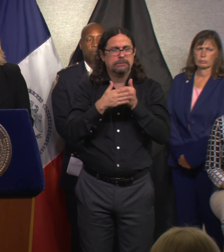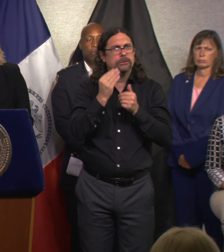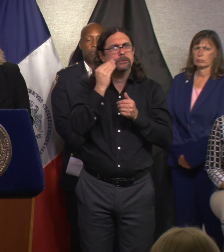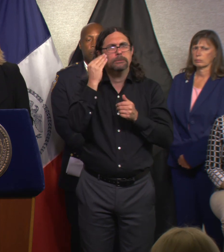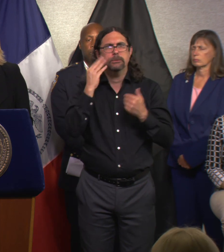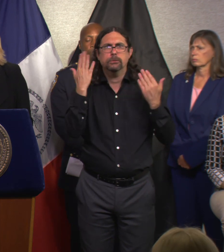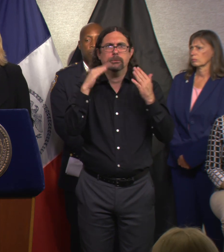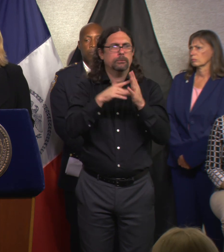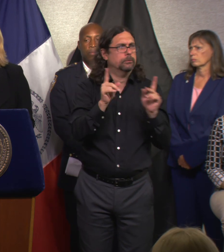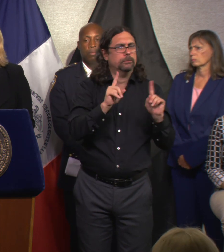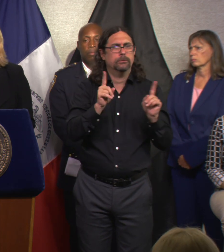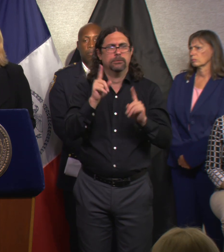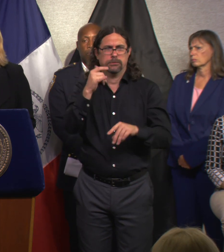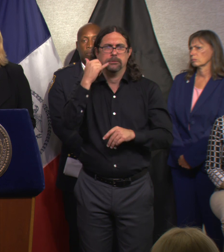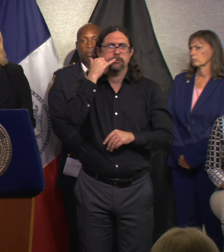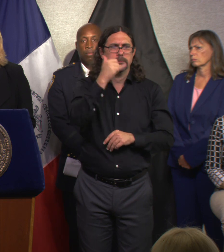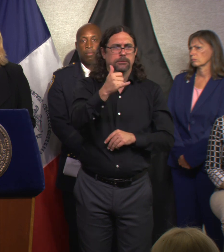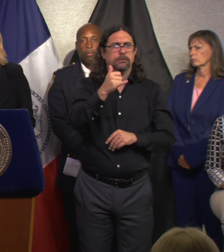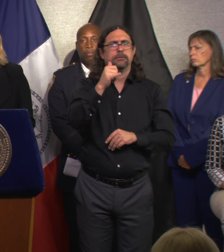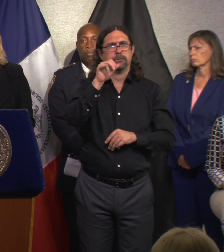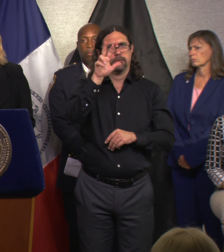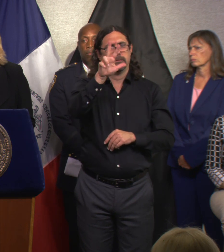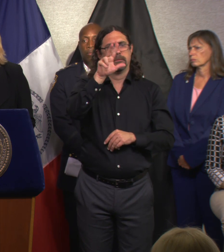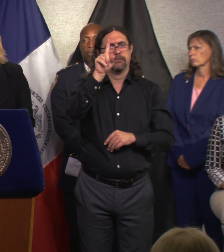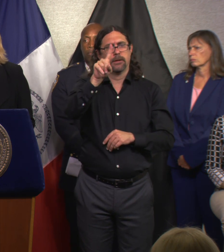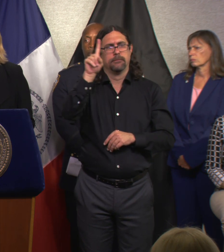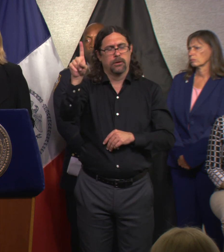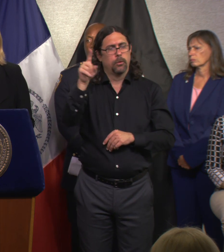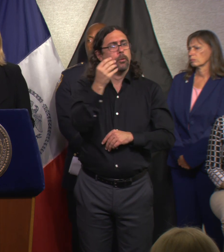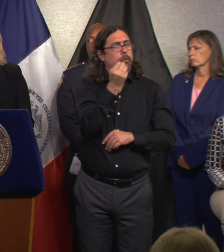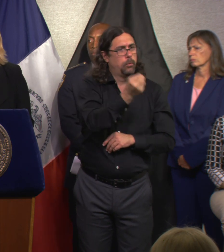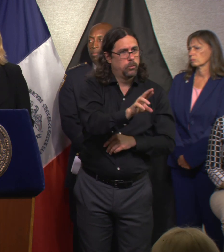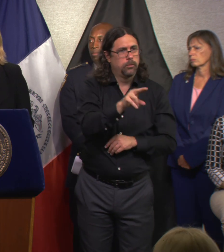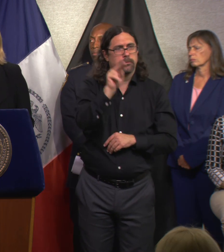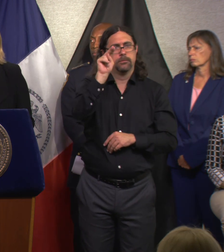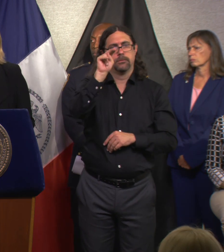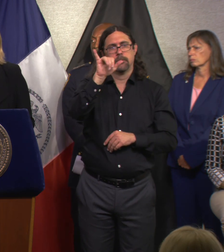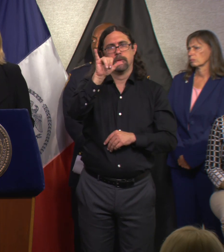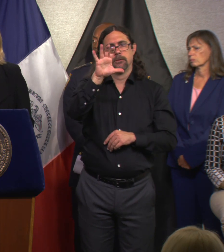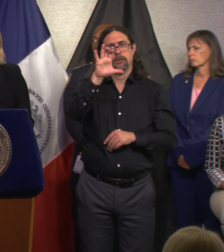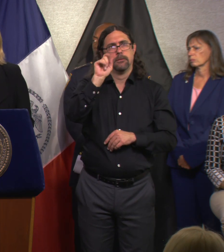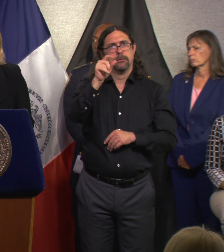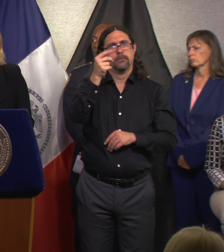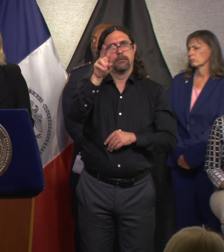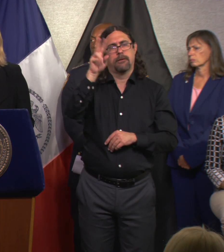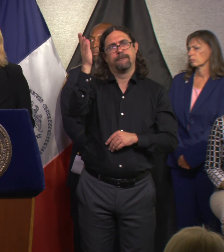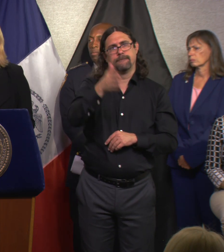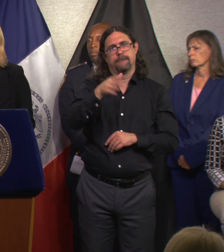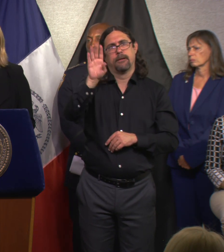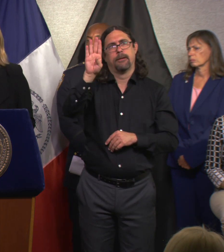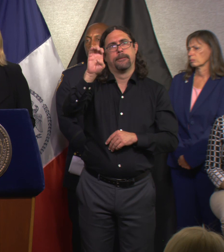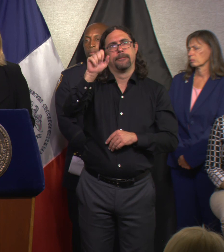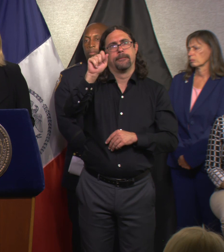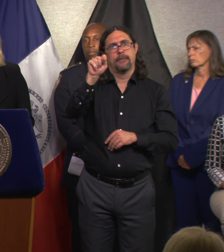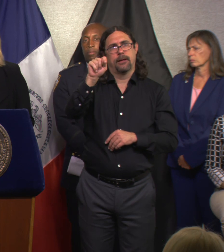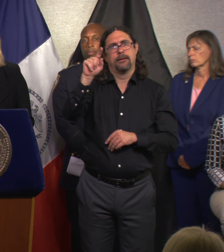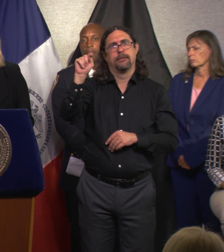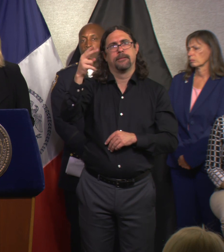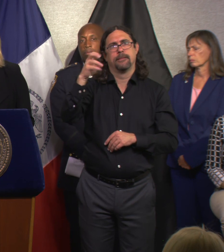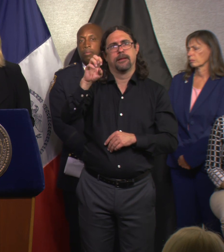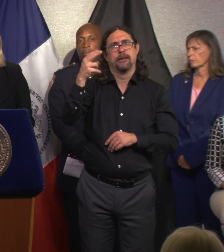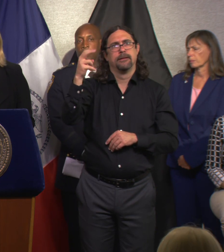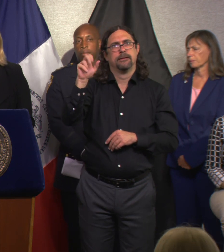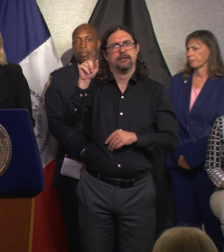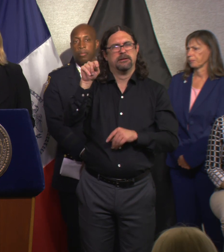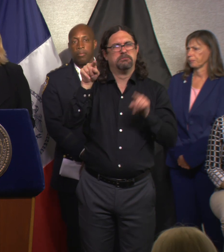nyc.gov/beattheheat. These cooling centers will be updated continuously throughout the event and throughout the weekend. We have also issued an advanced